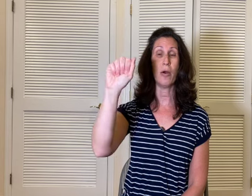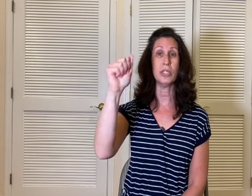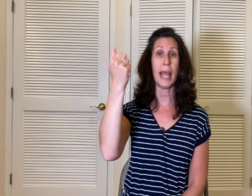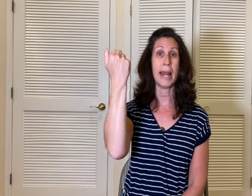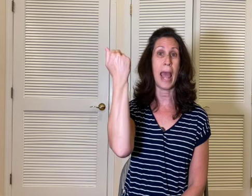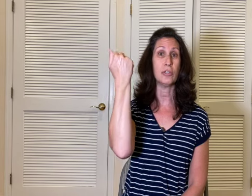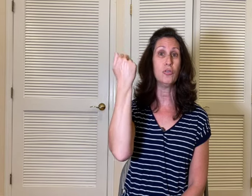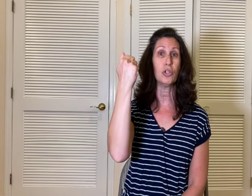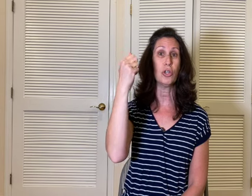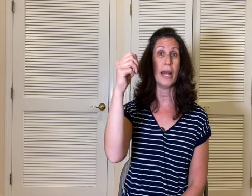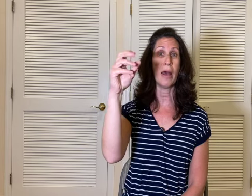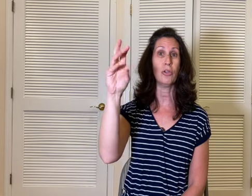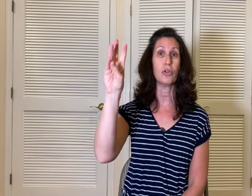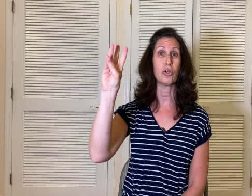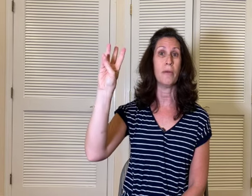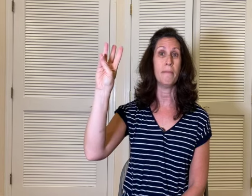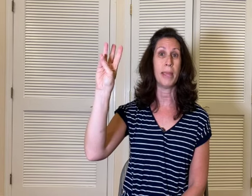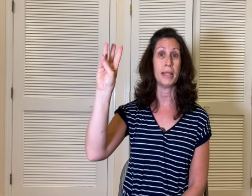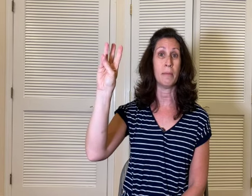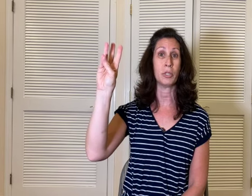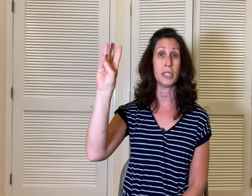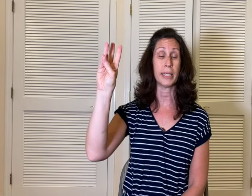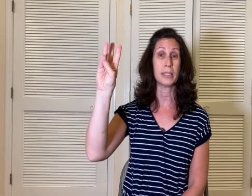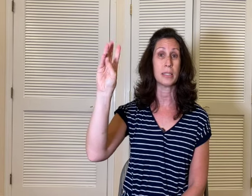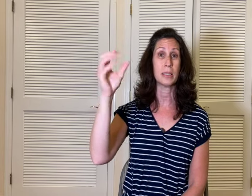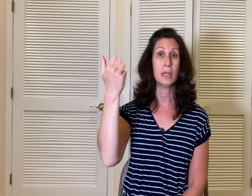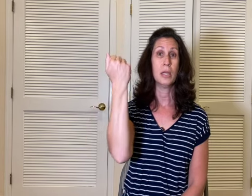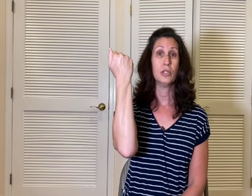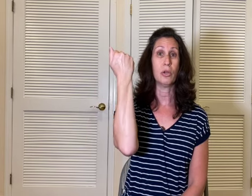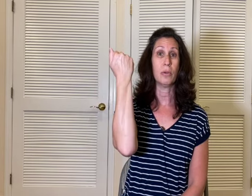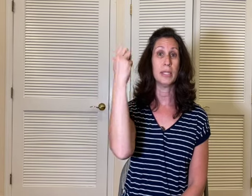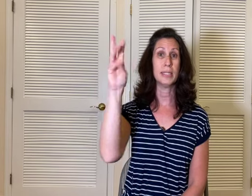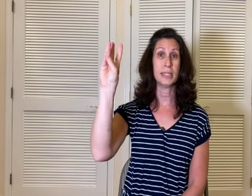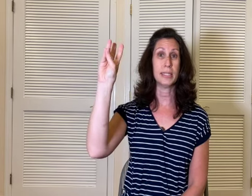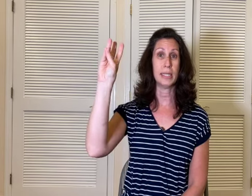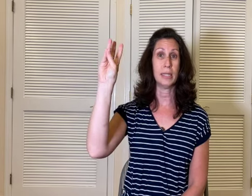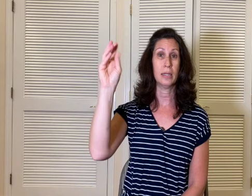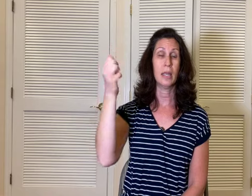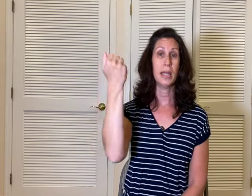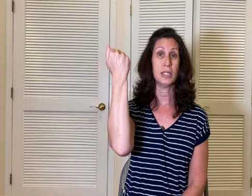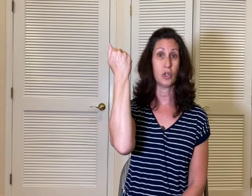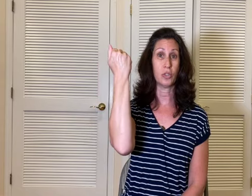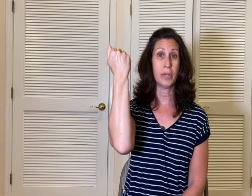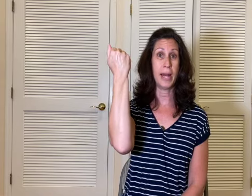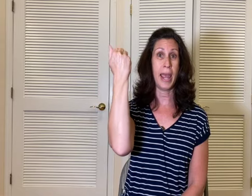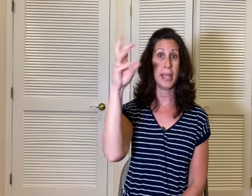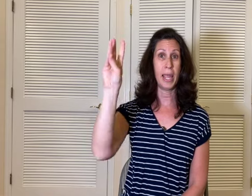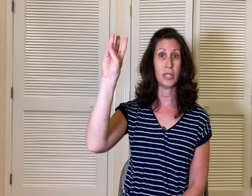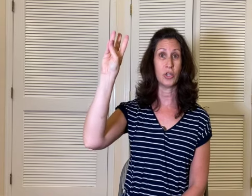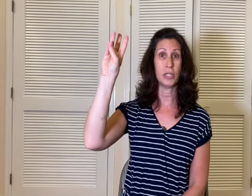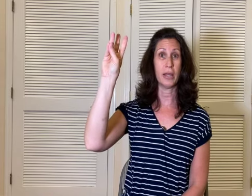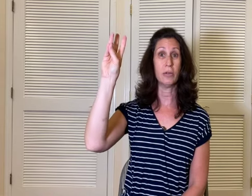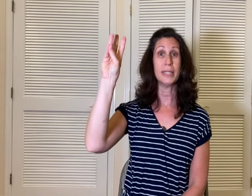out. And as you turn it out, you're going to make the number 6. So 16. It starts with an A and turned out